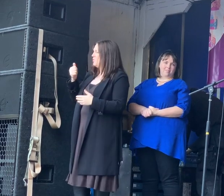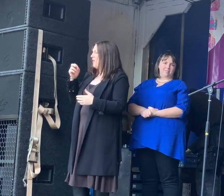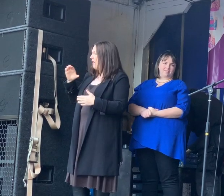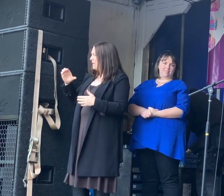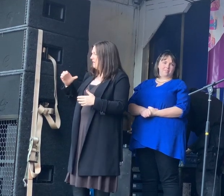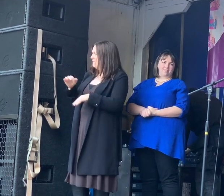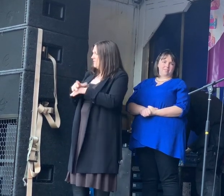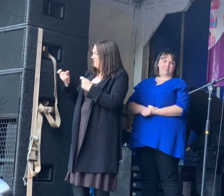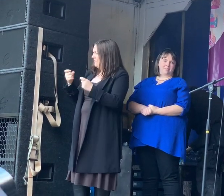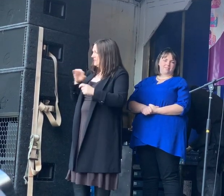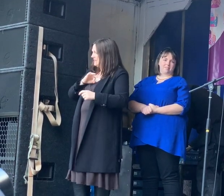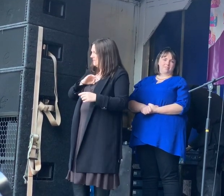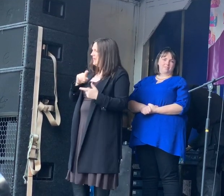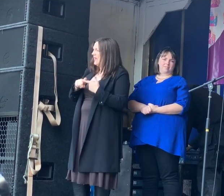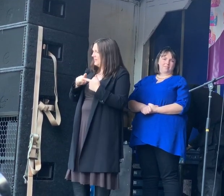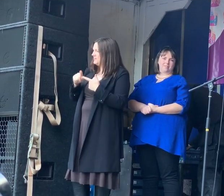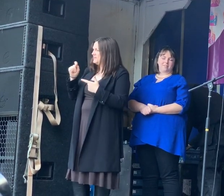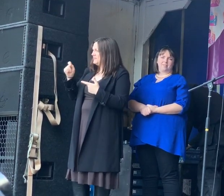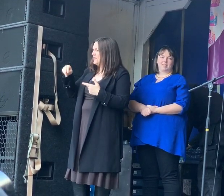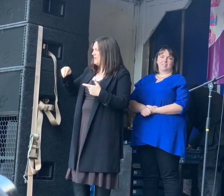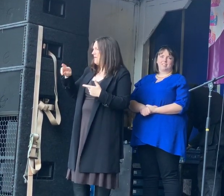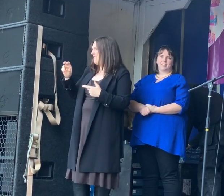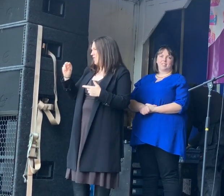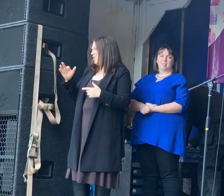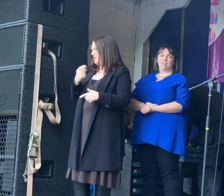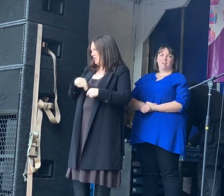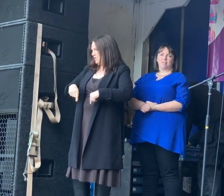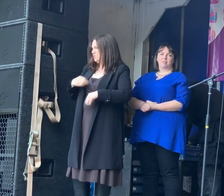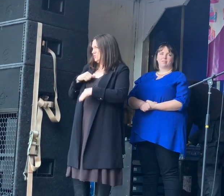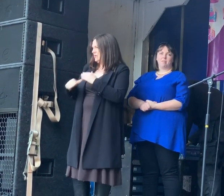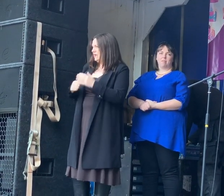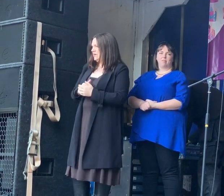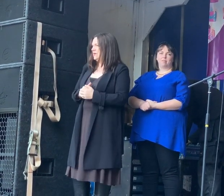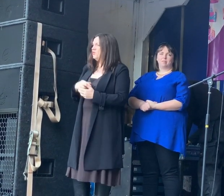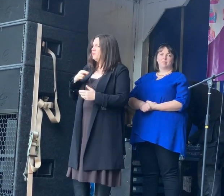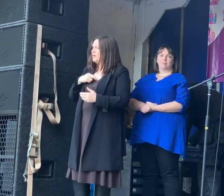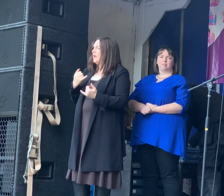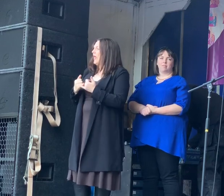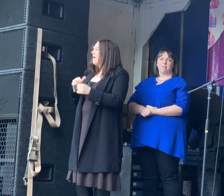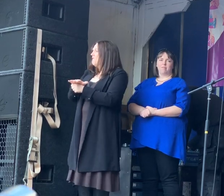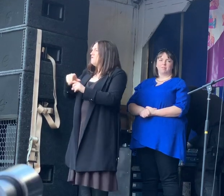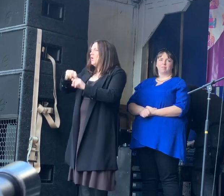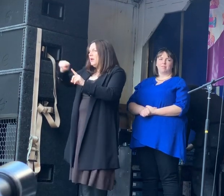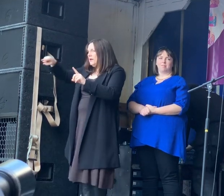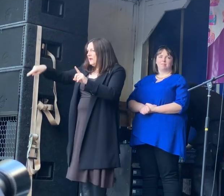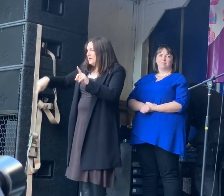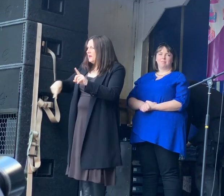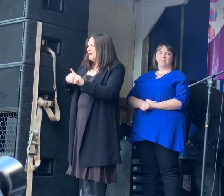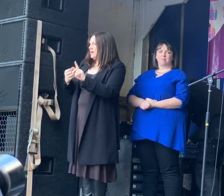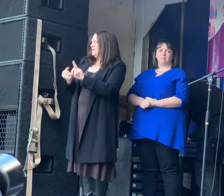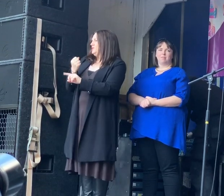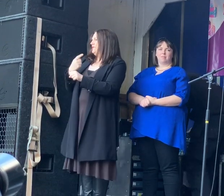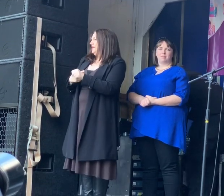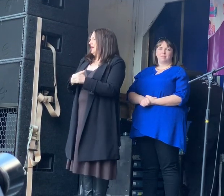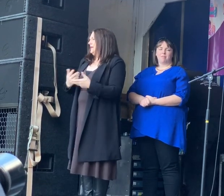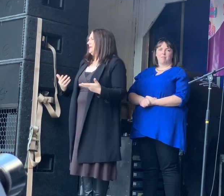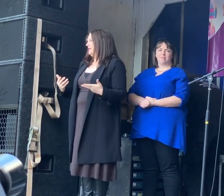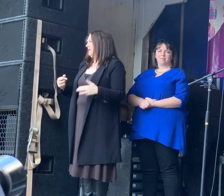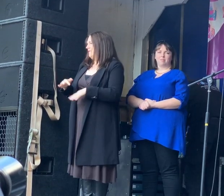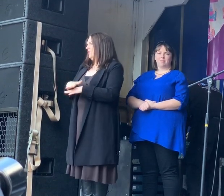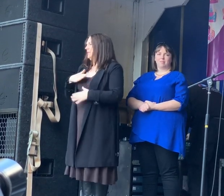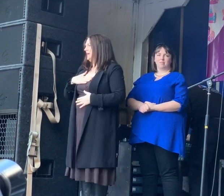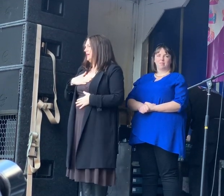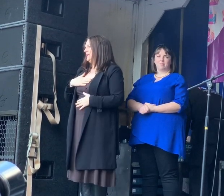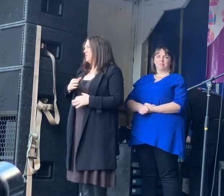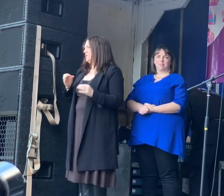and on behalf of myself and TFMR here today. It's like coming a full circle, which is just, for me,